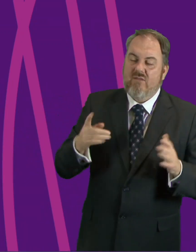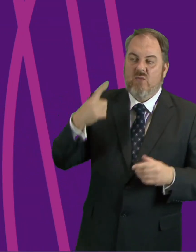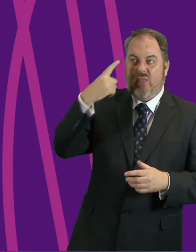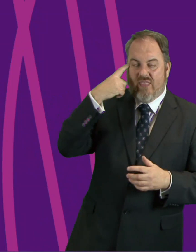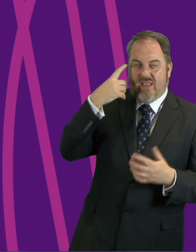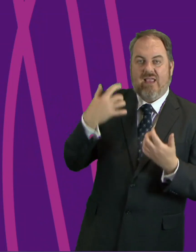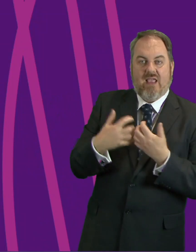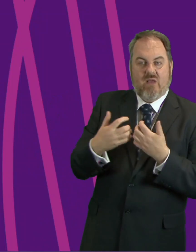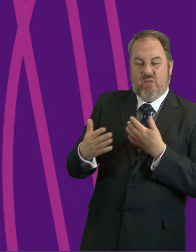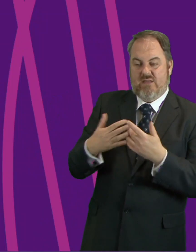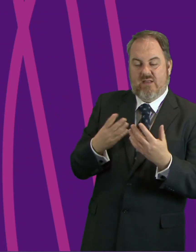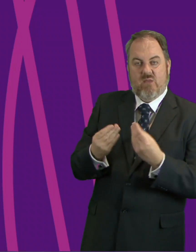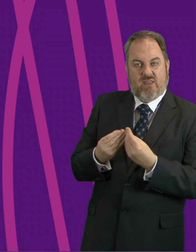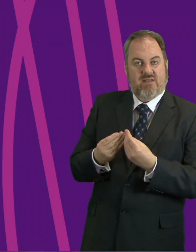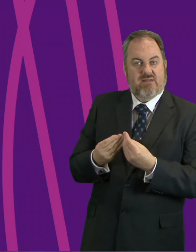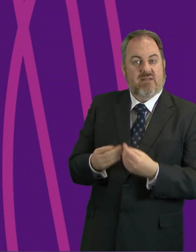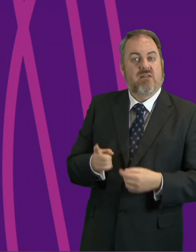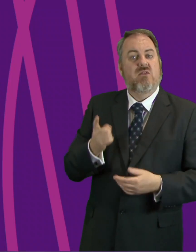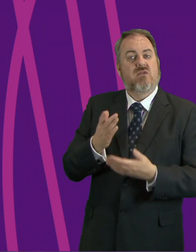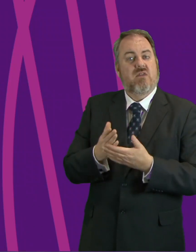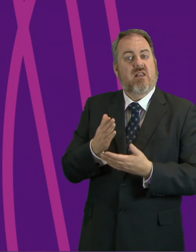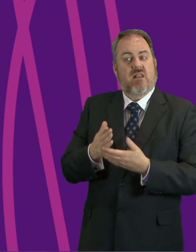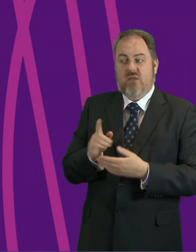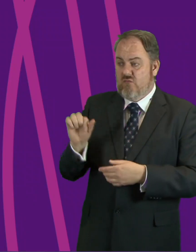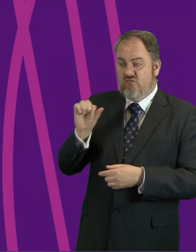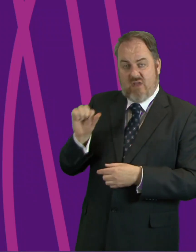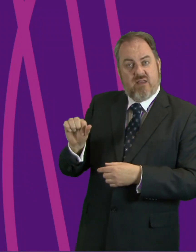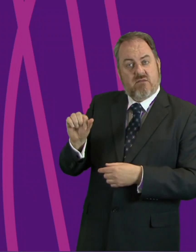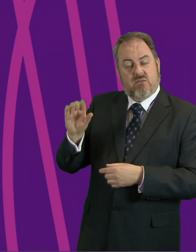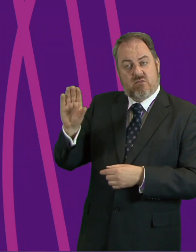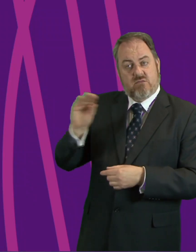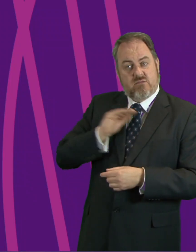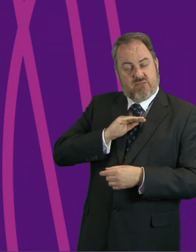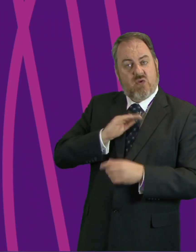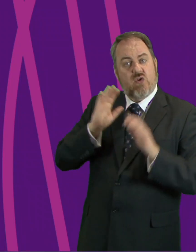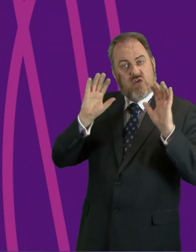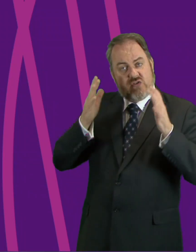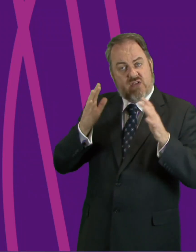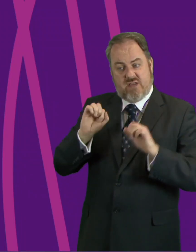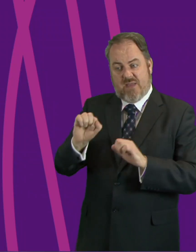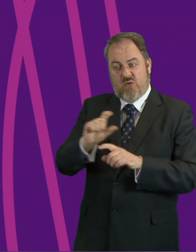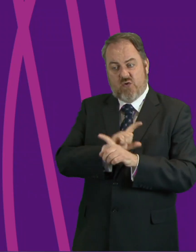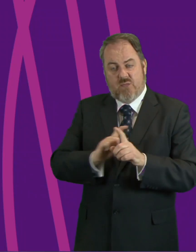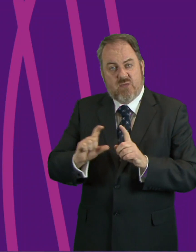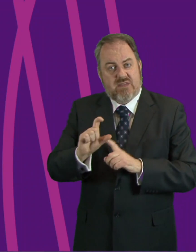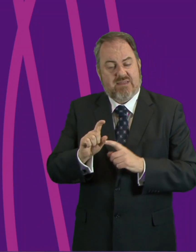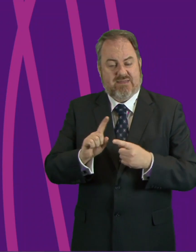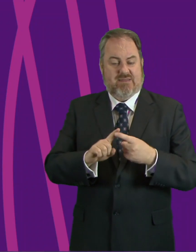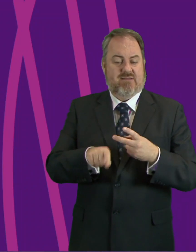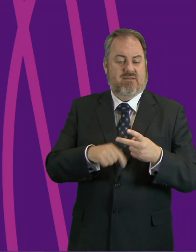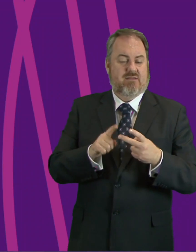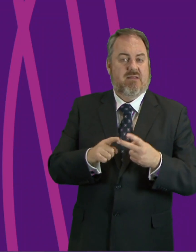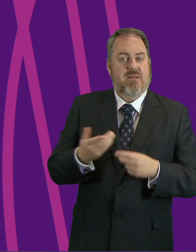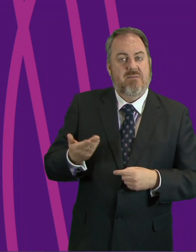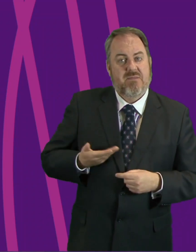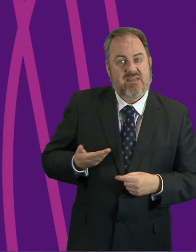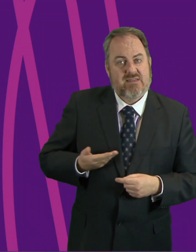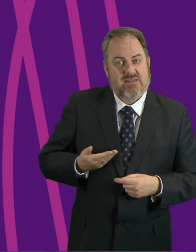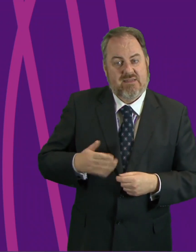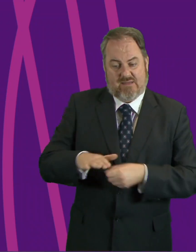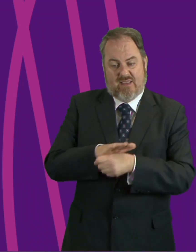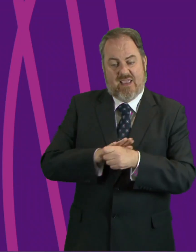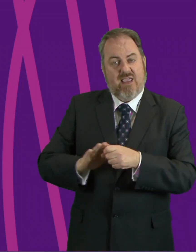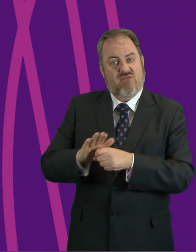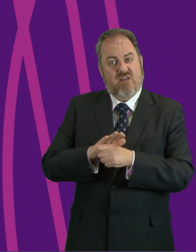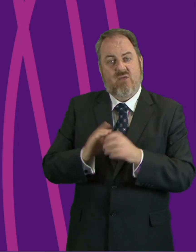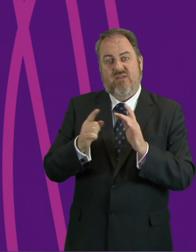So he's right to raise the importance of support for communities and people as well as for businesses. And we have, at the very outset